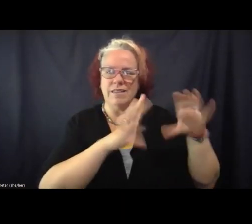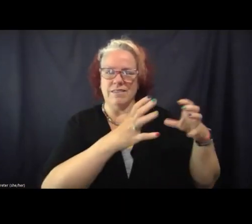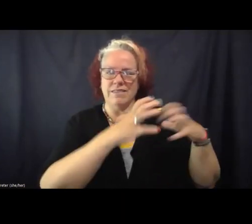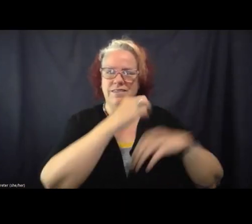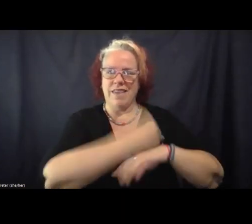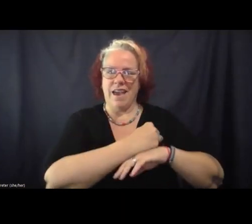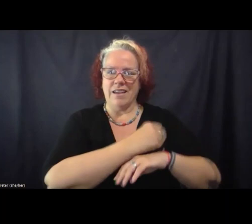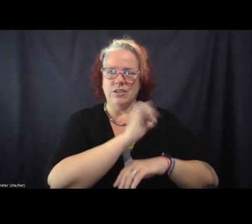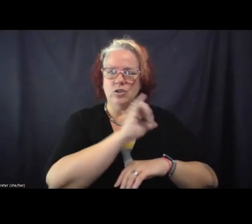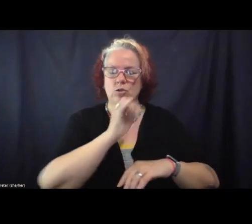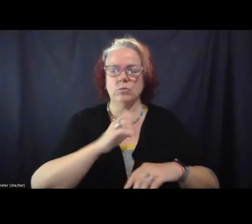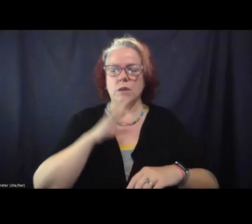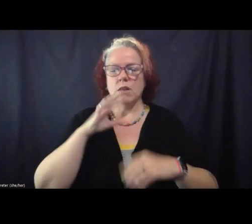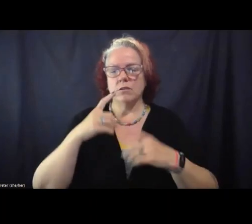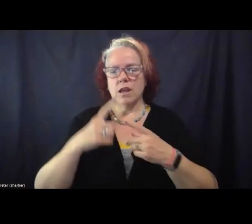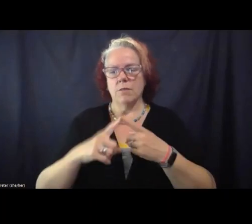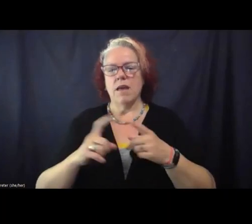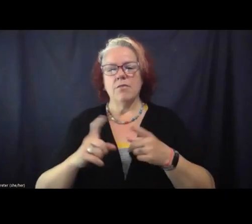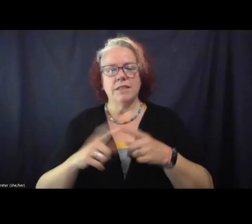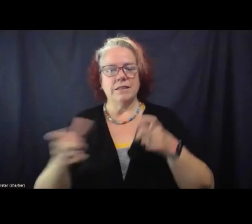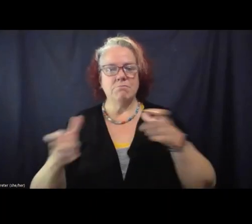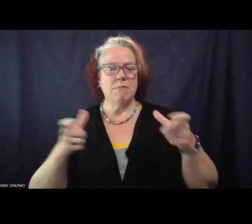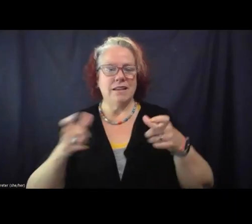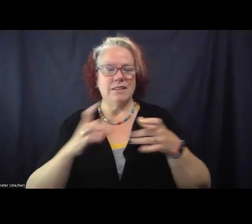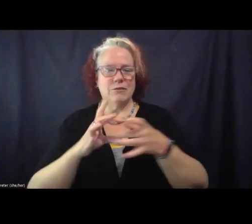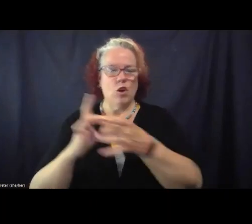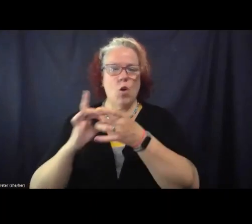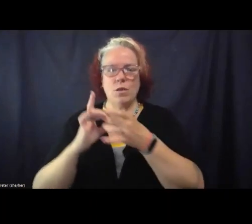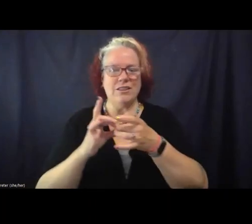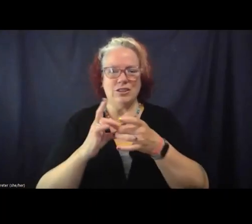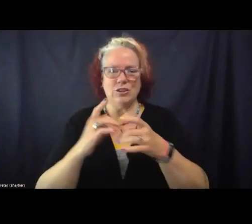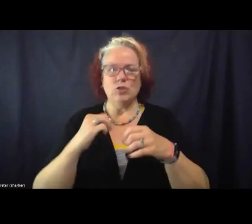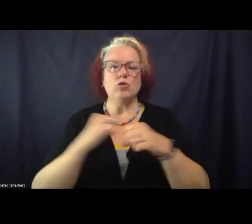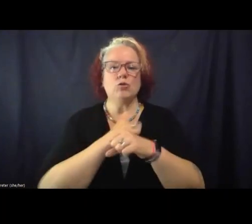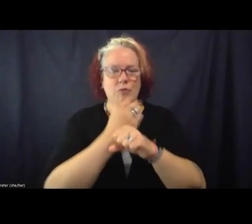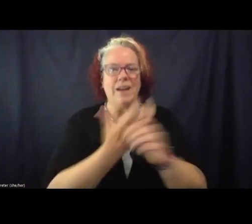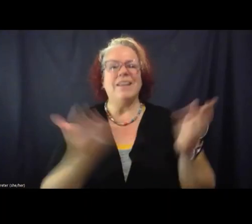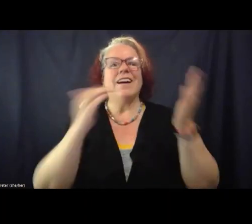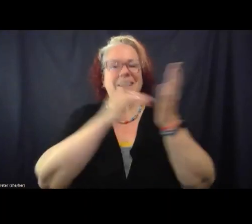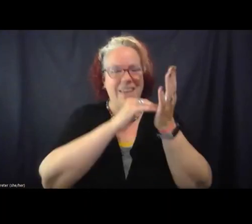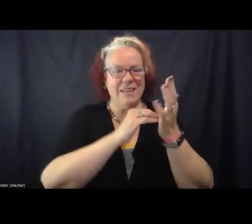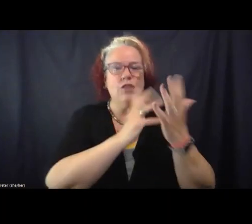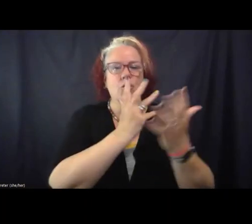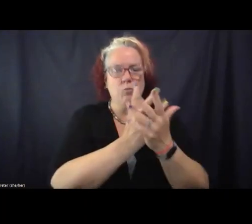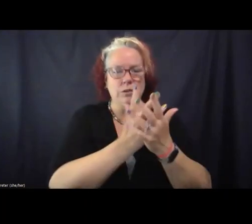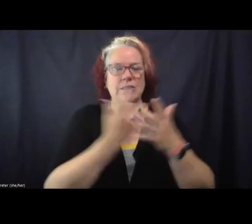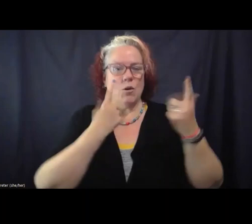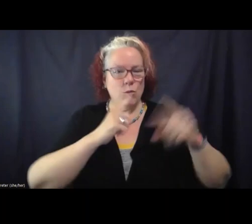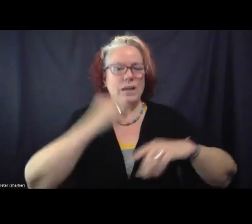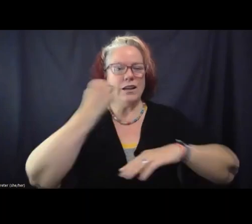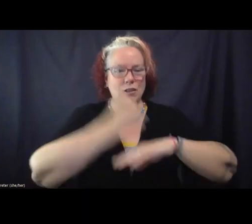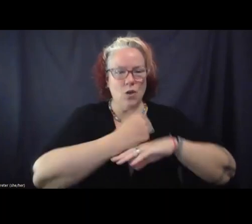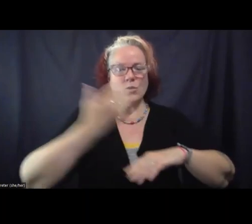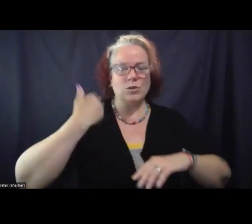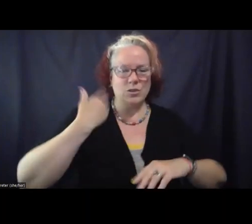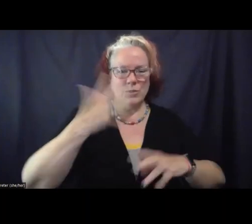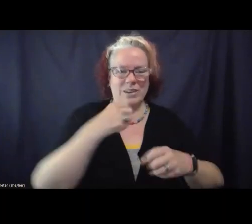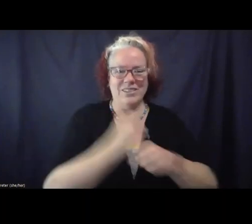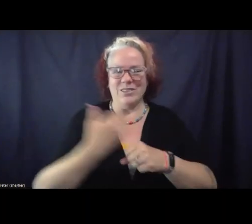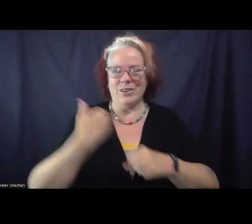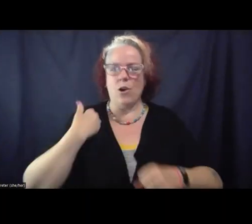about this kind of nascent coalition that has formed to refight the prison that we successfully defeated just three years ago.